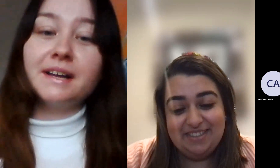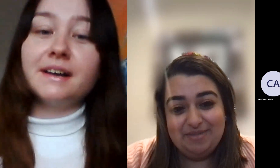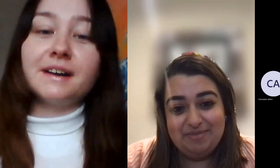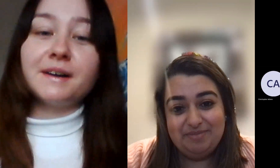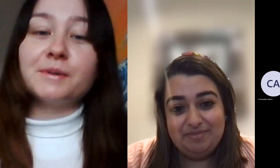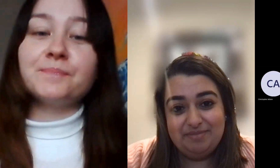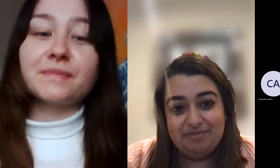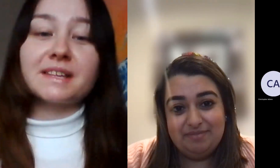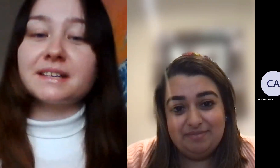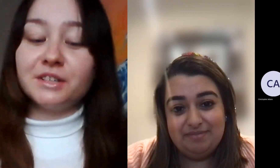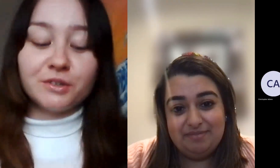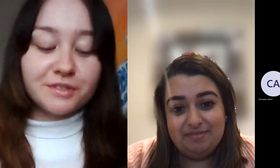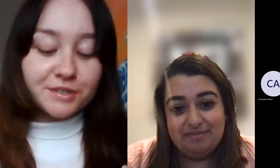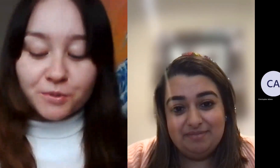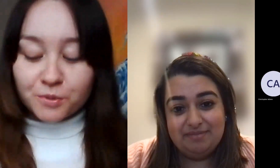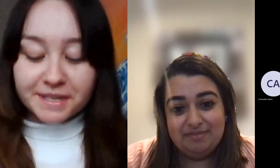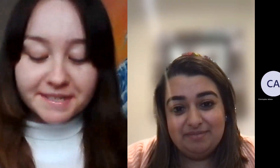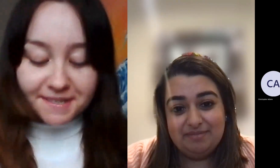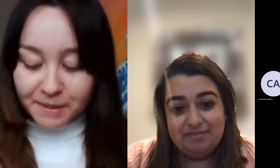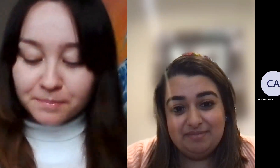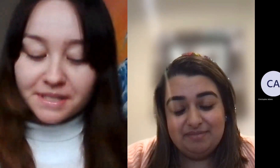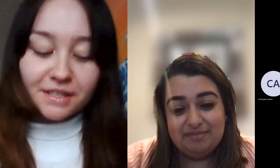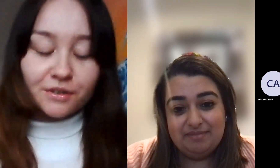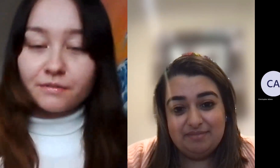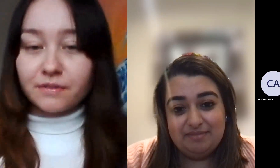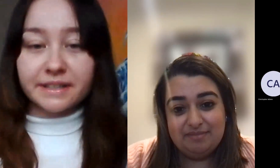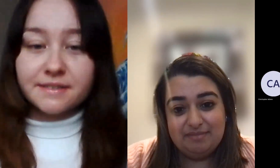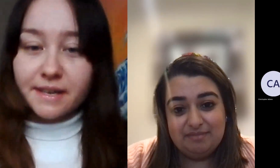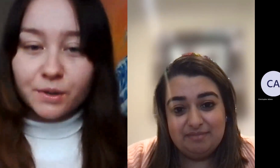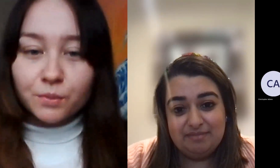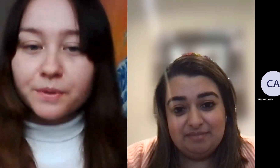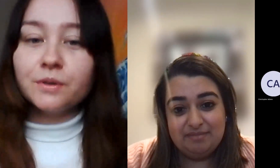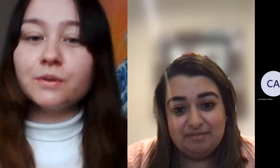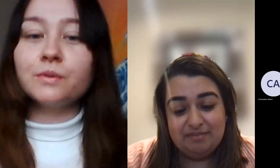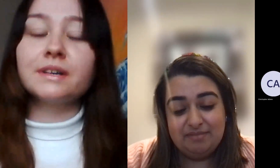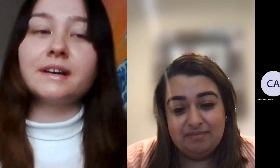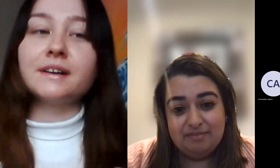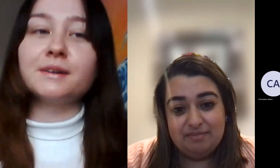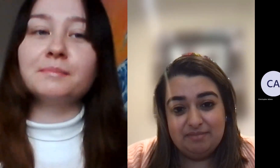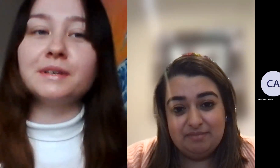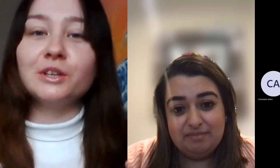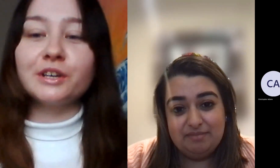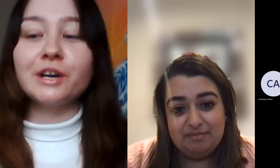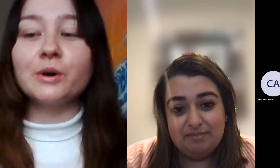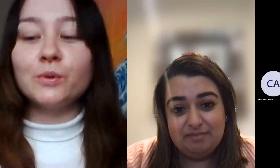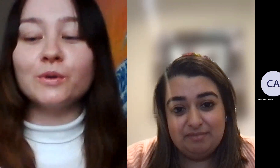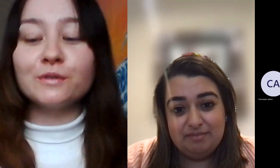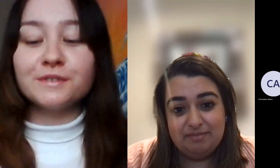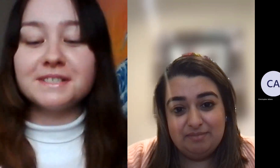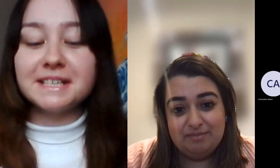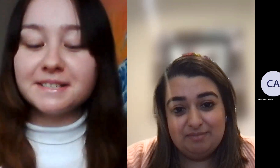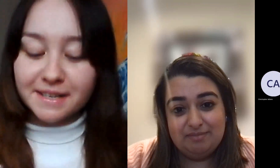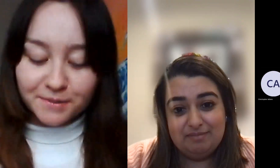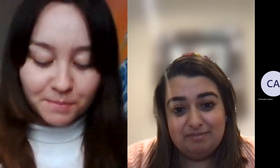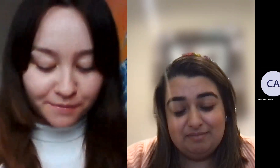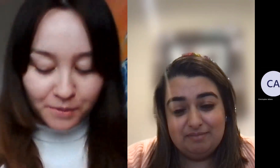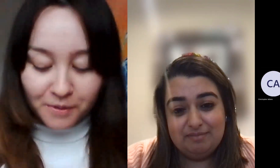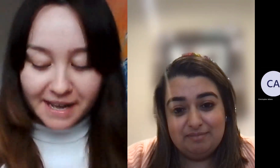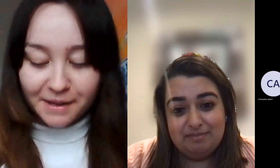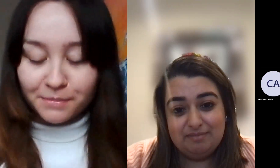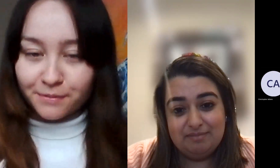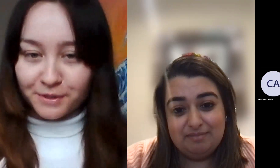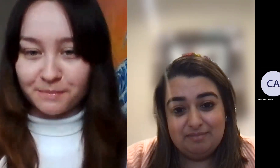available. There's always somebody you can find to help you. Look at all of the